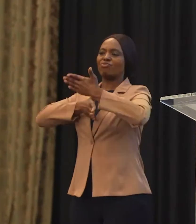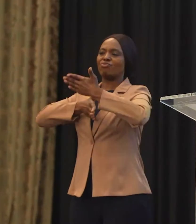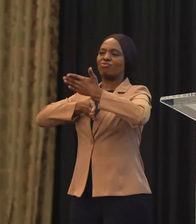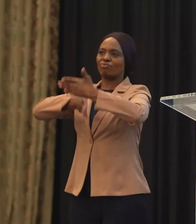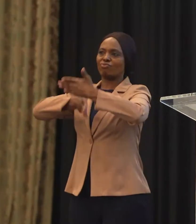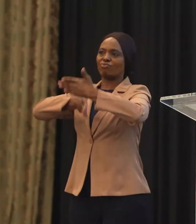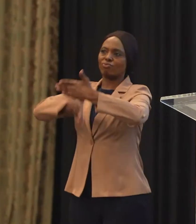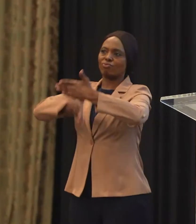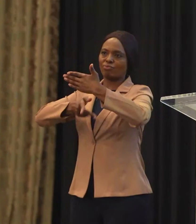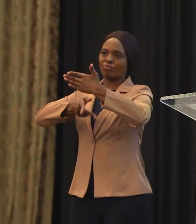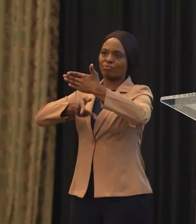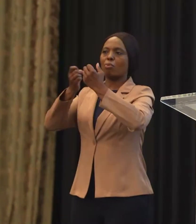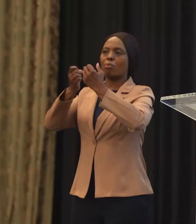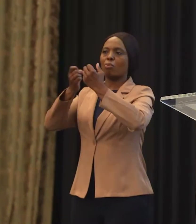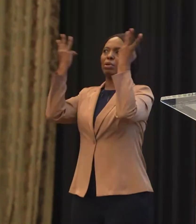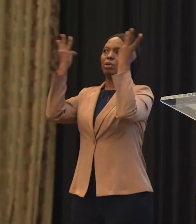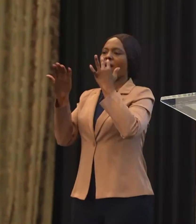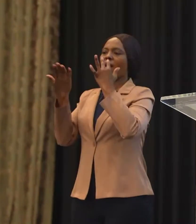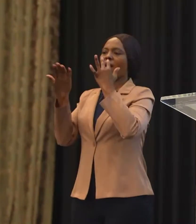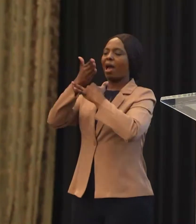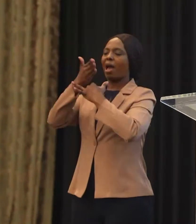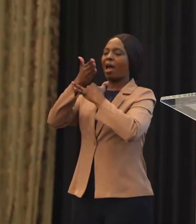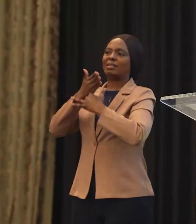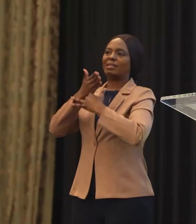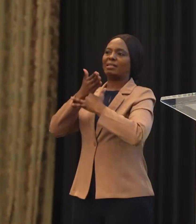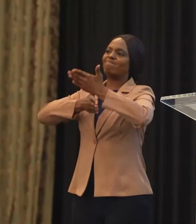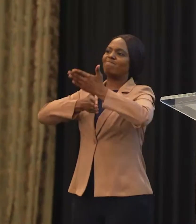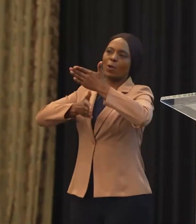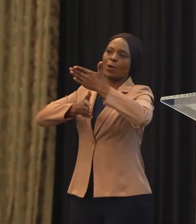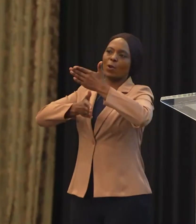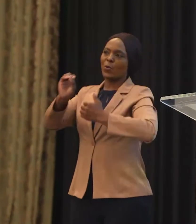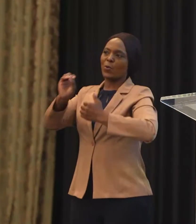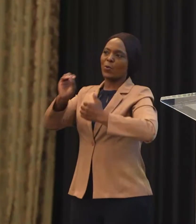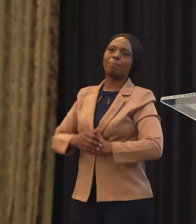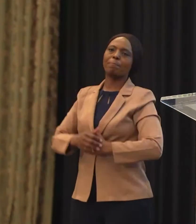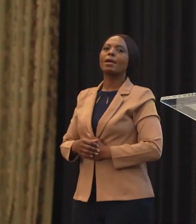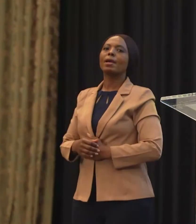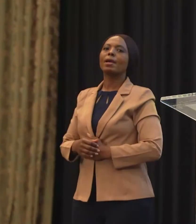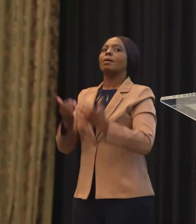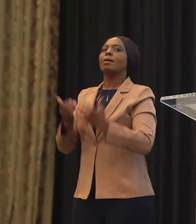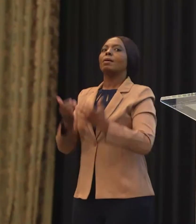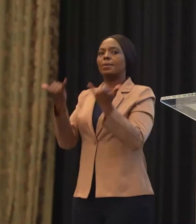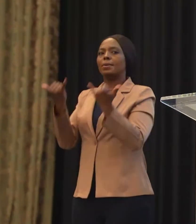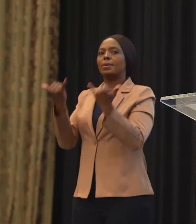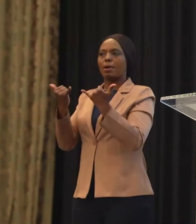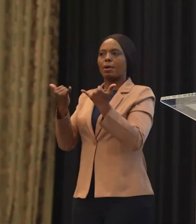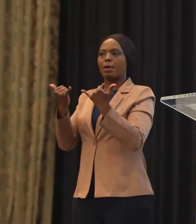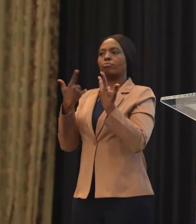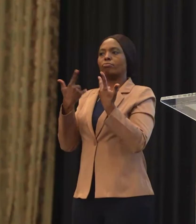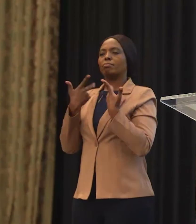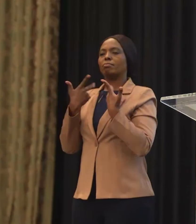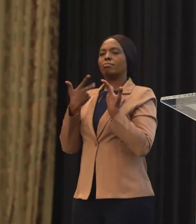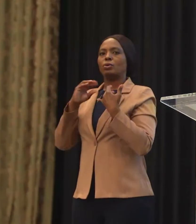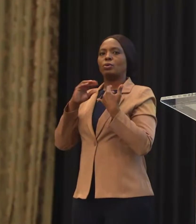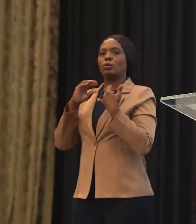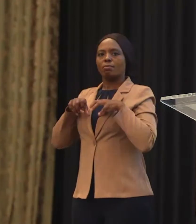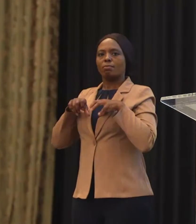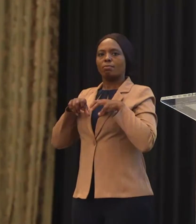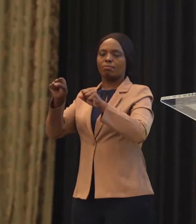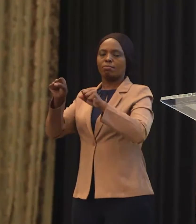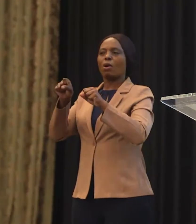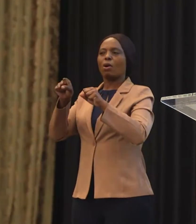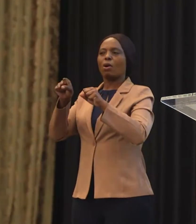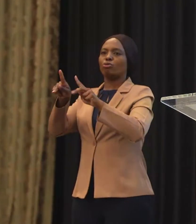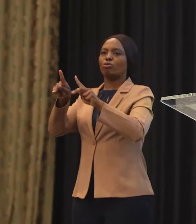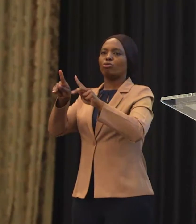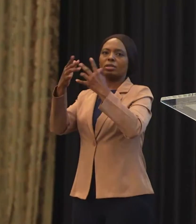prevents key populations from accessing services. And I just want, I'm now being opportunistic under breaking down barriers.